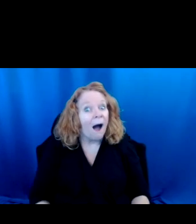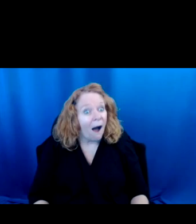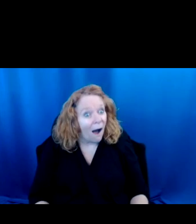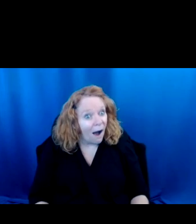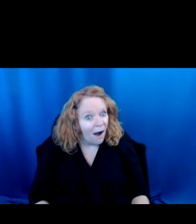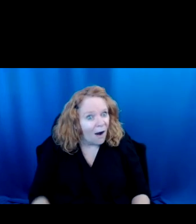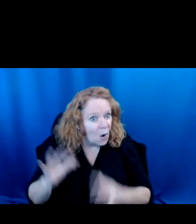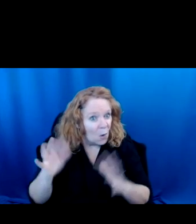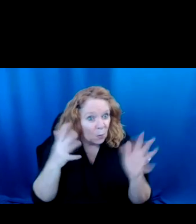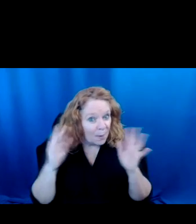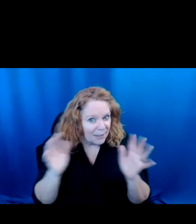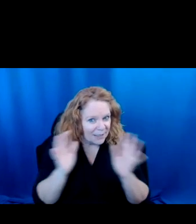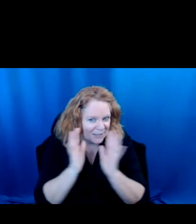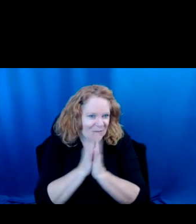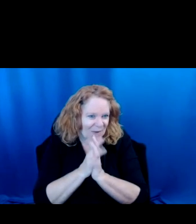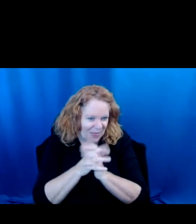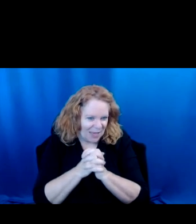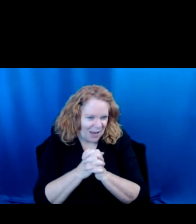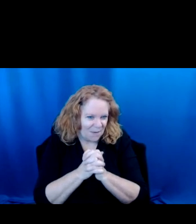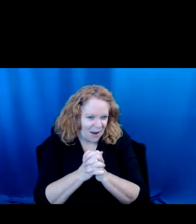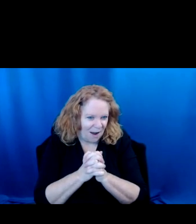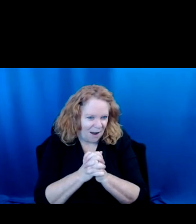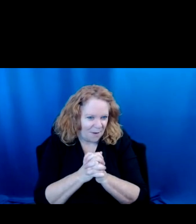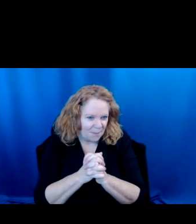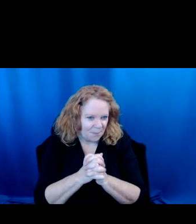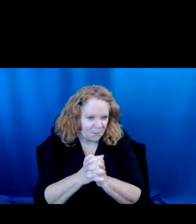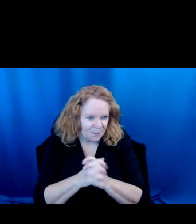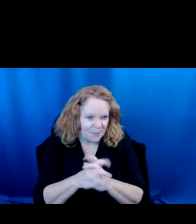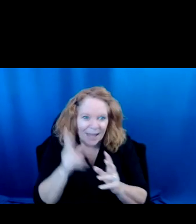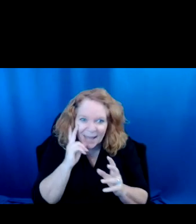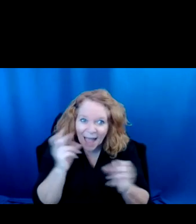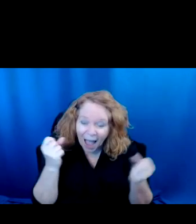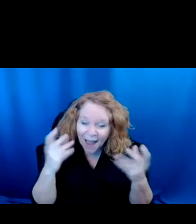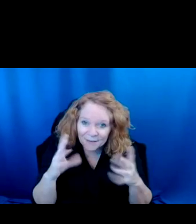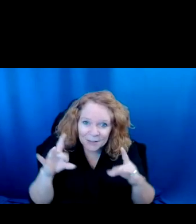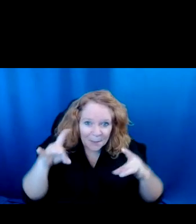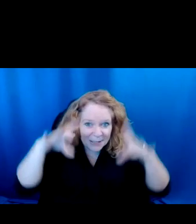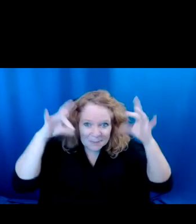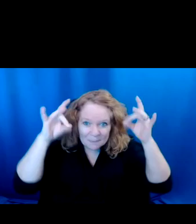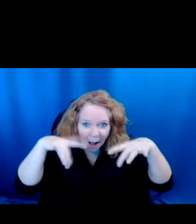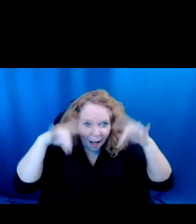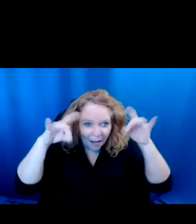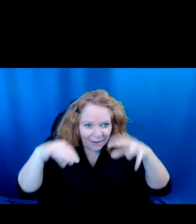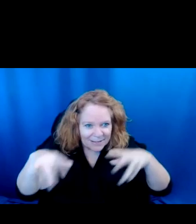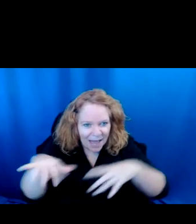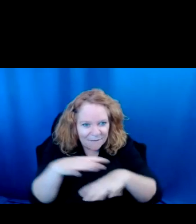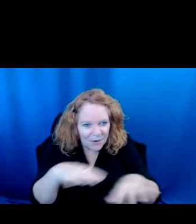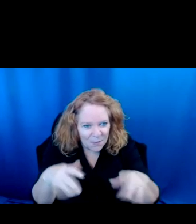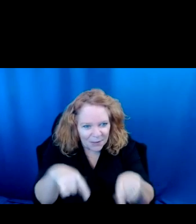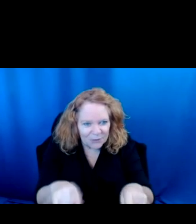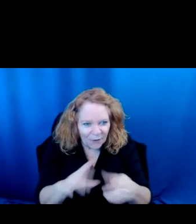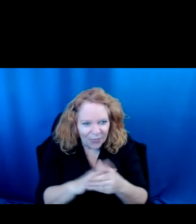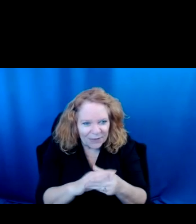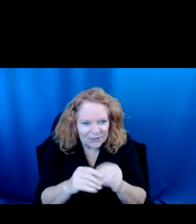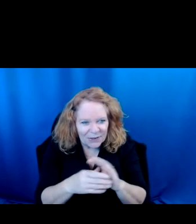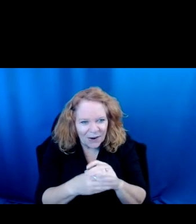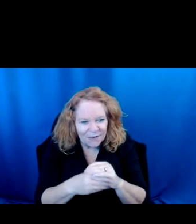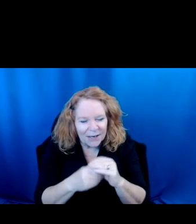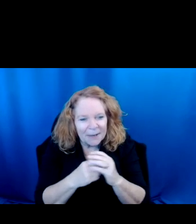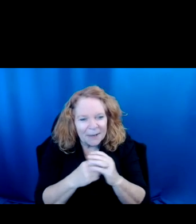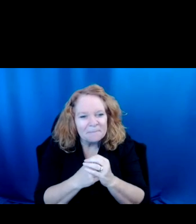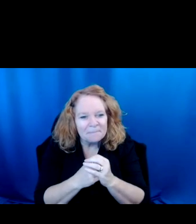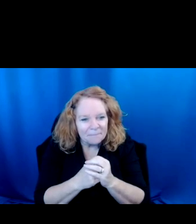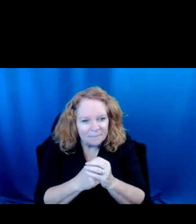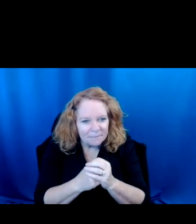Whoop-a-dee-doo, there we go. Here we are, boys and girls. Look, I've thrown sparkles everywhere telling the story of Marvin's